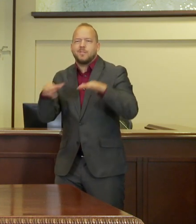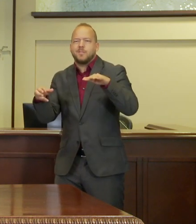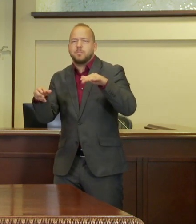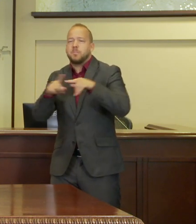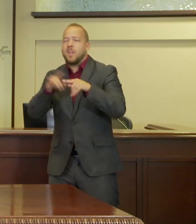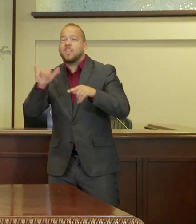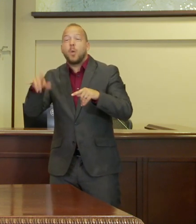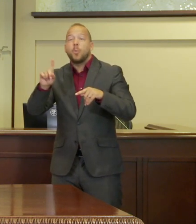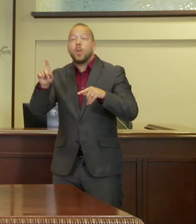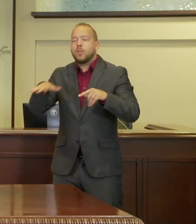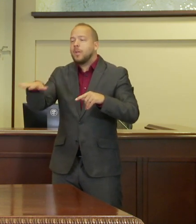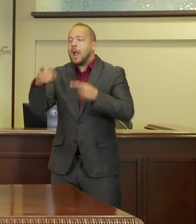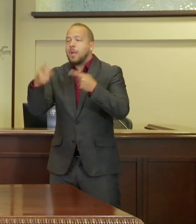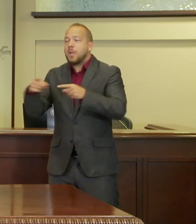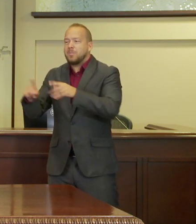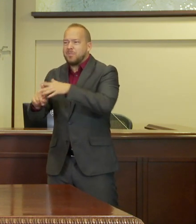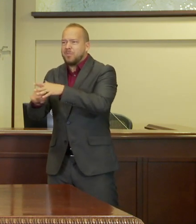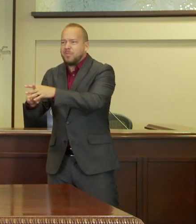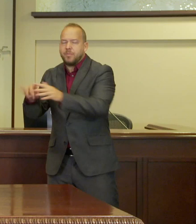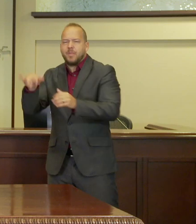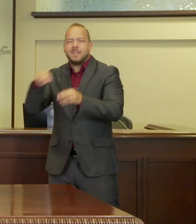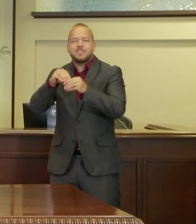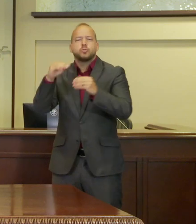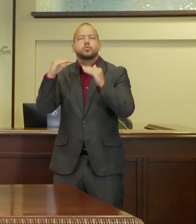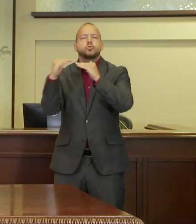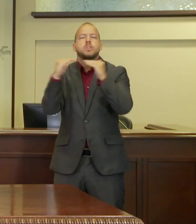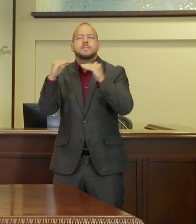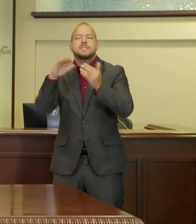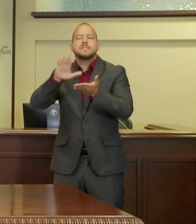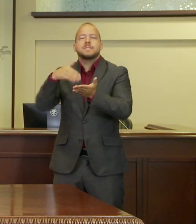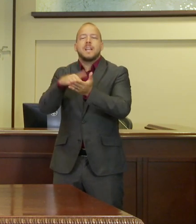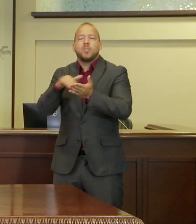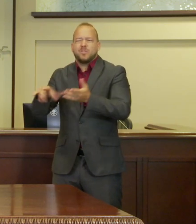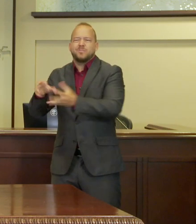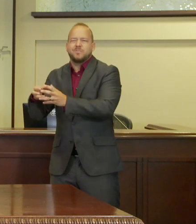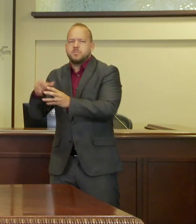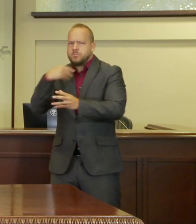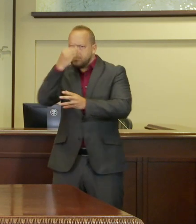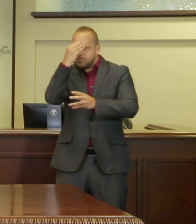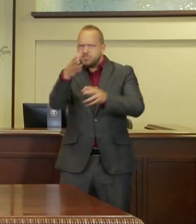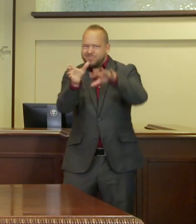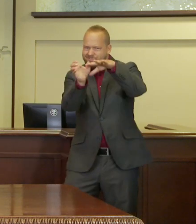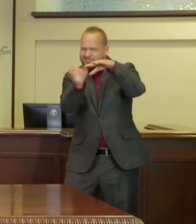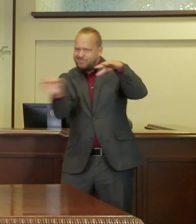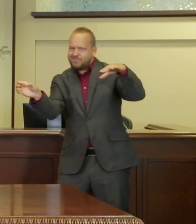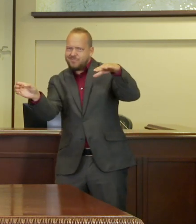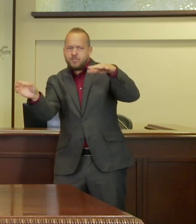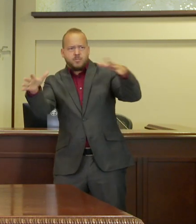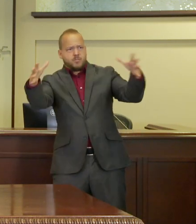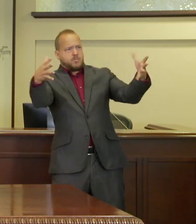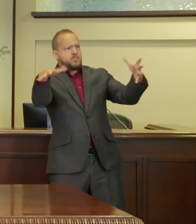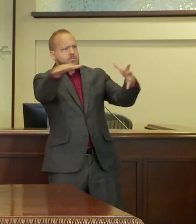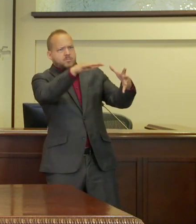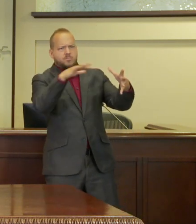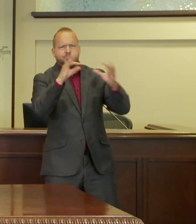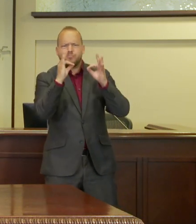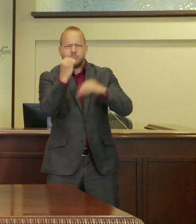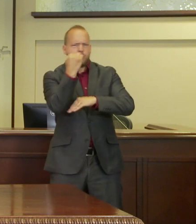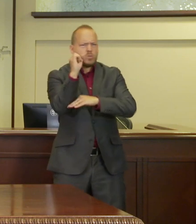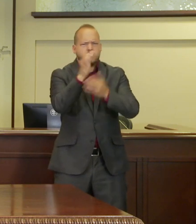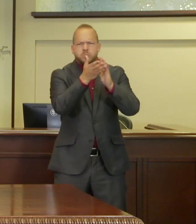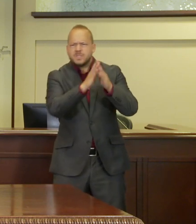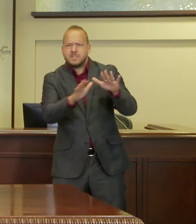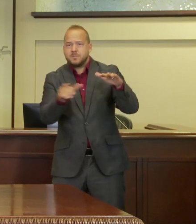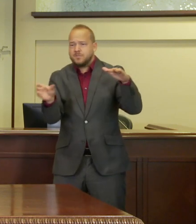very clear to separate those two groups. And our Portland police officers worked hard to